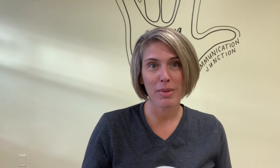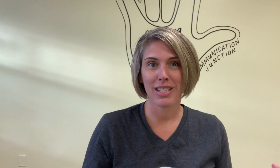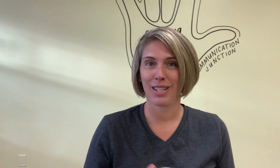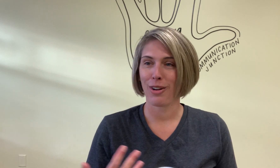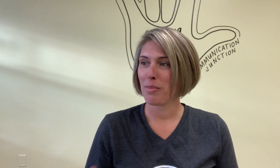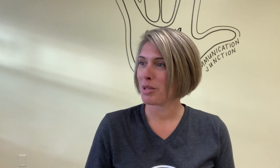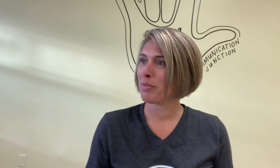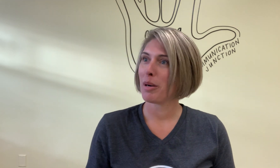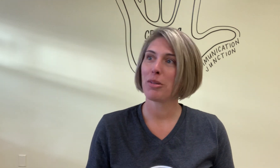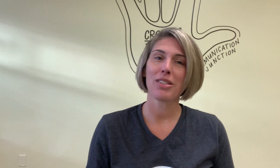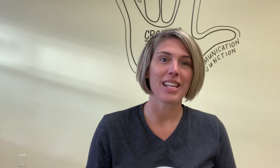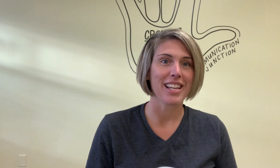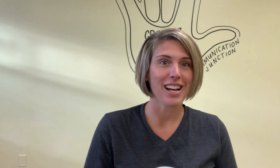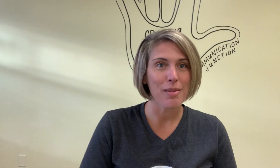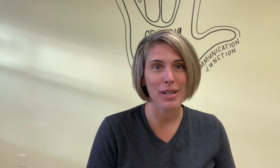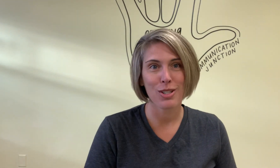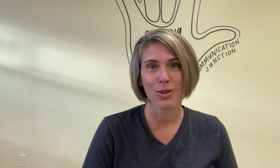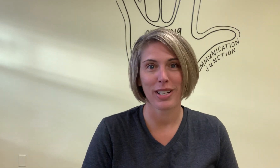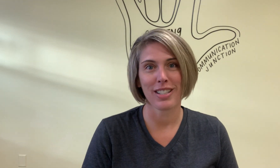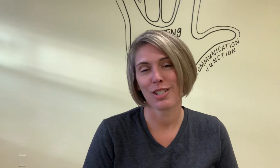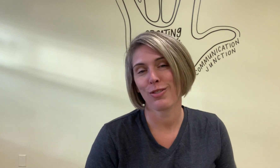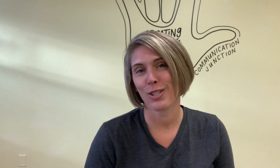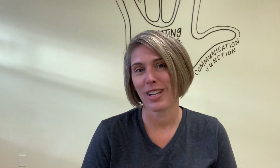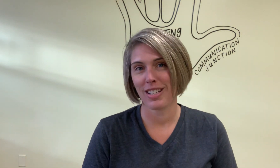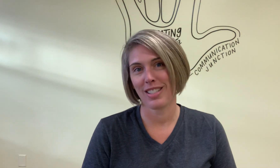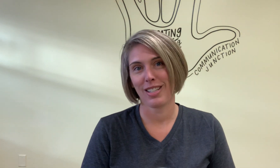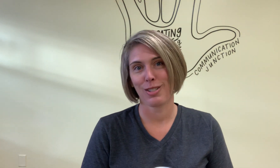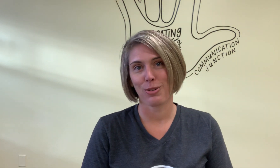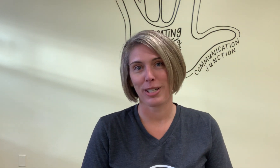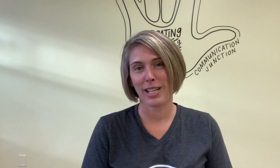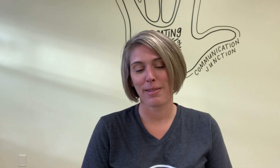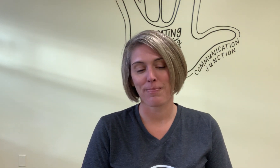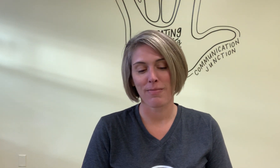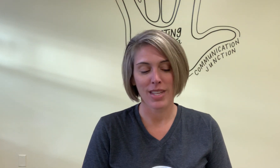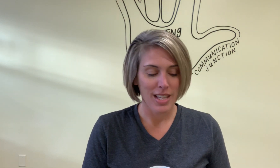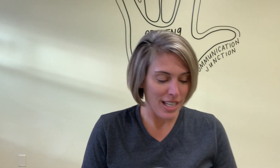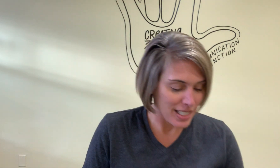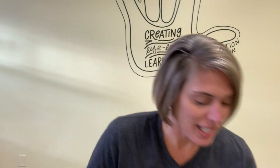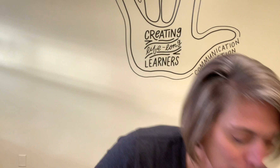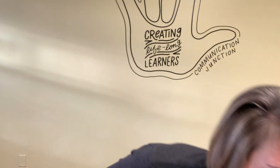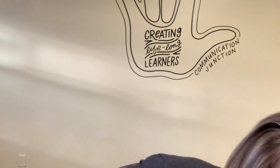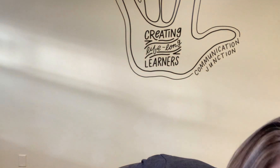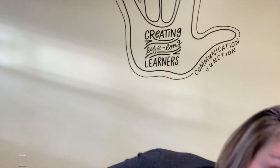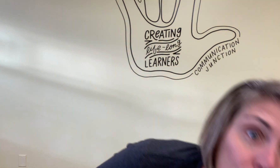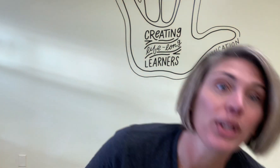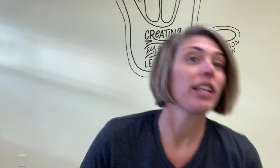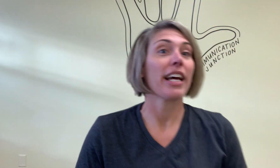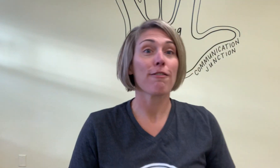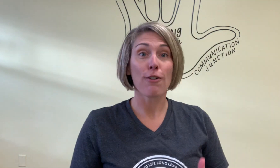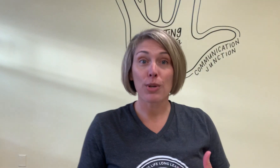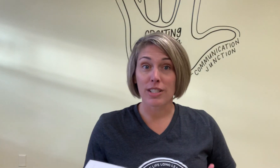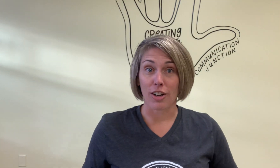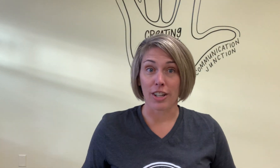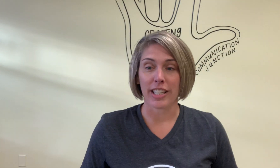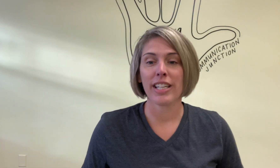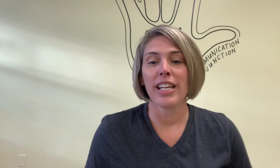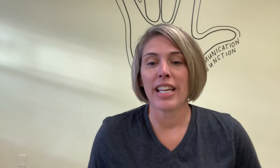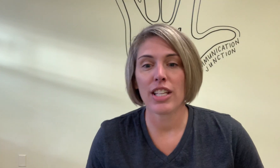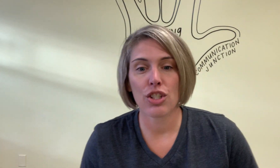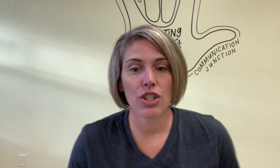and grab some bubbles and come and join us for Sign and Sing Storytime. Today, what I want you to really kind of focus on is